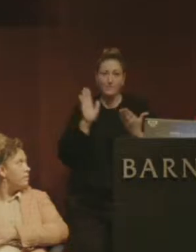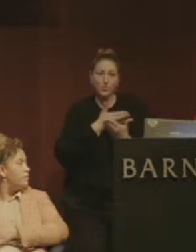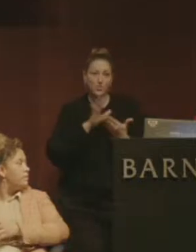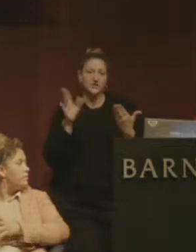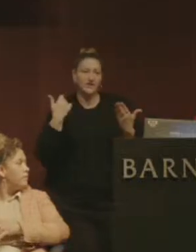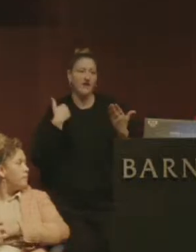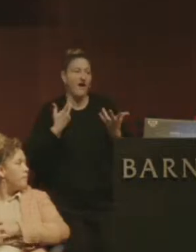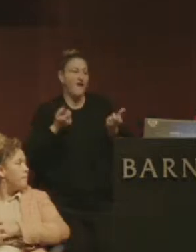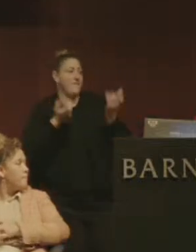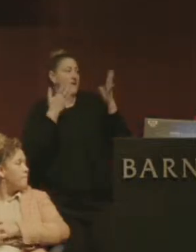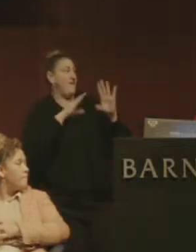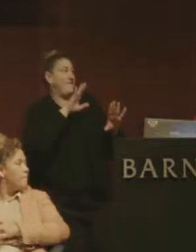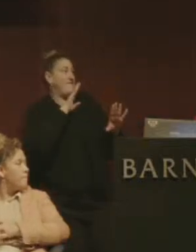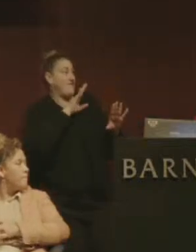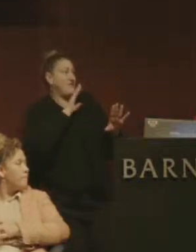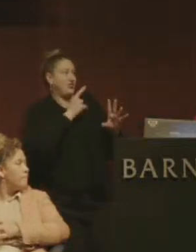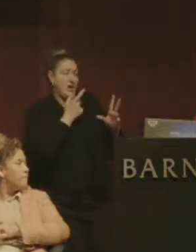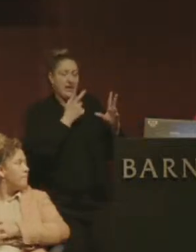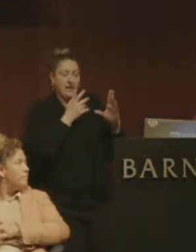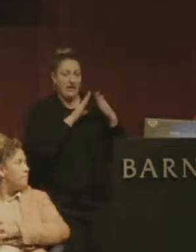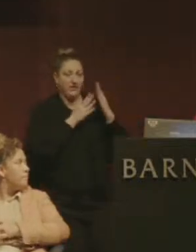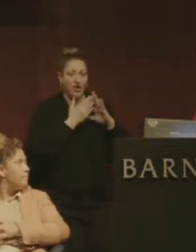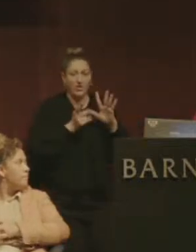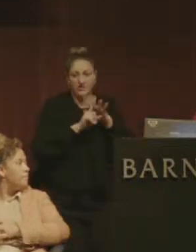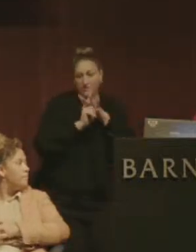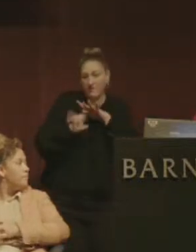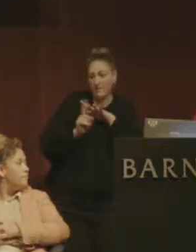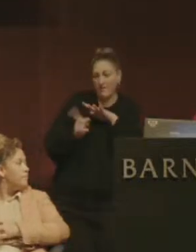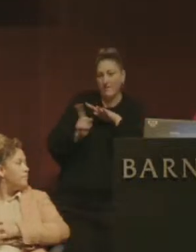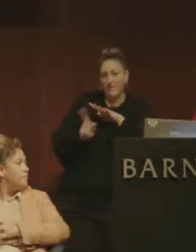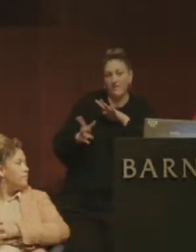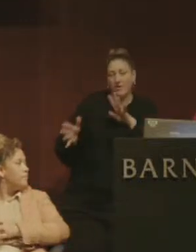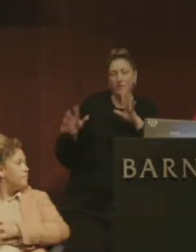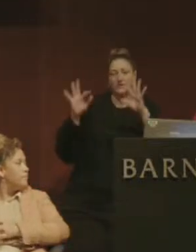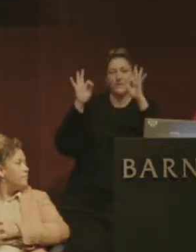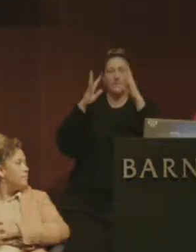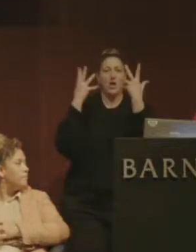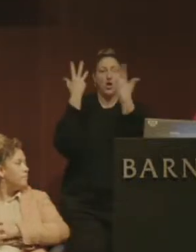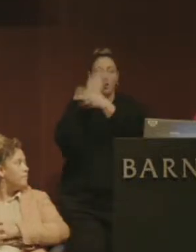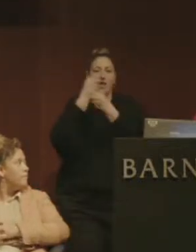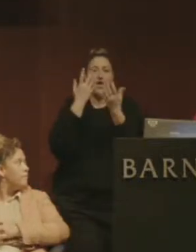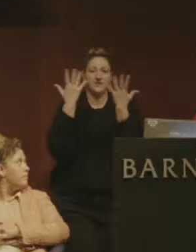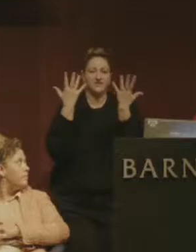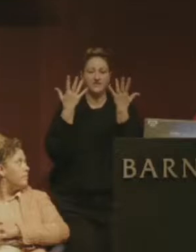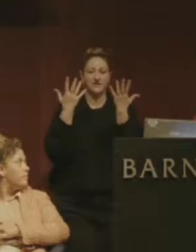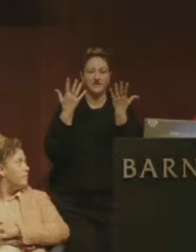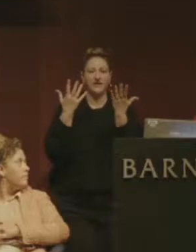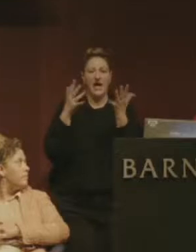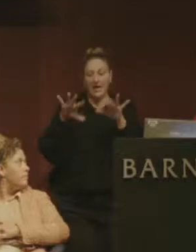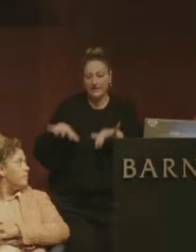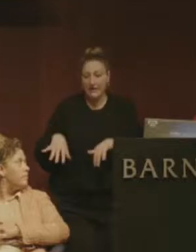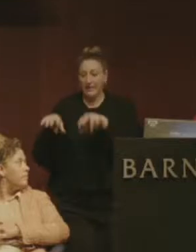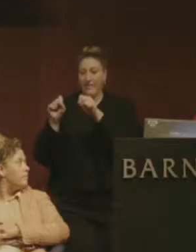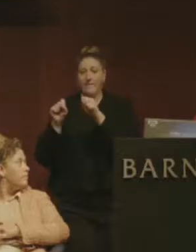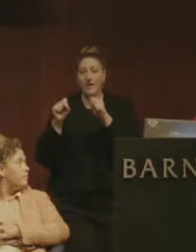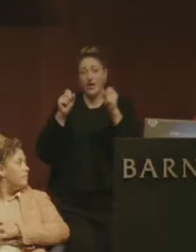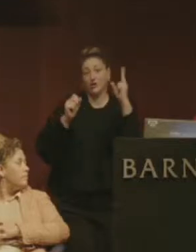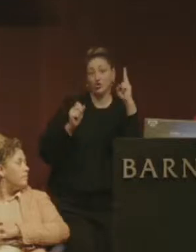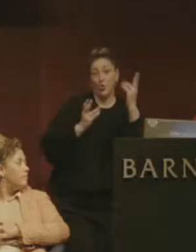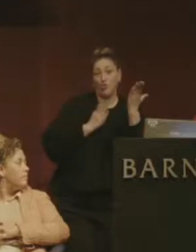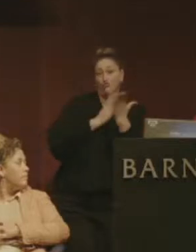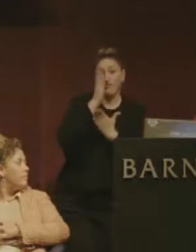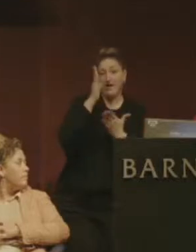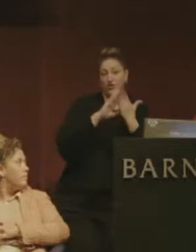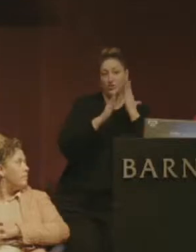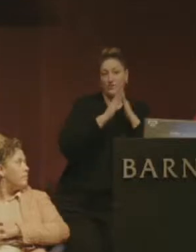city residents could find refuge in a pandemic. Paradise becomes a way of claiming the historical right to the city